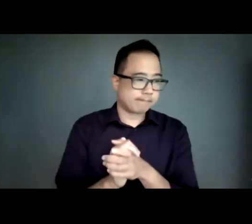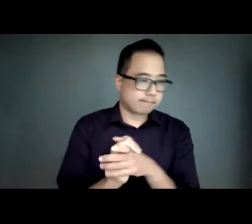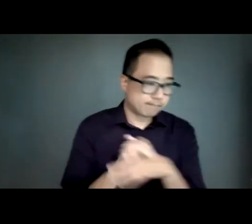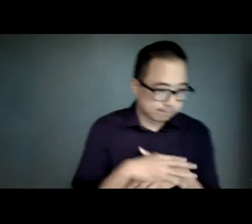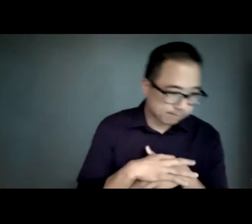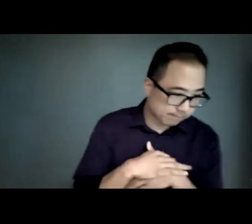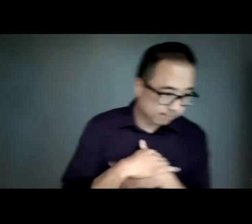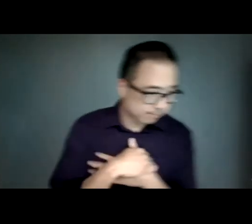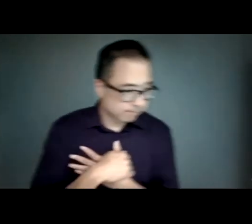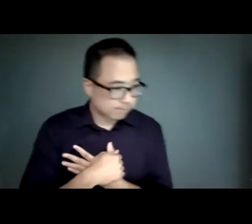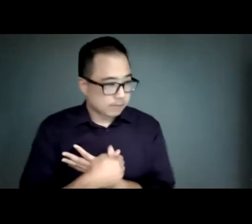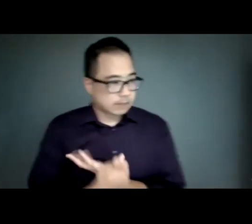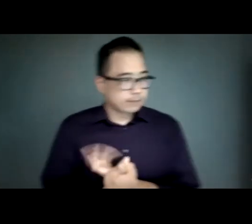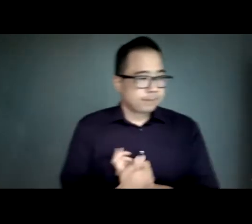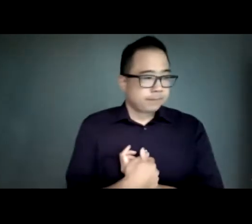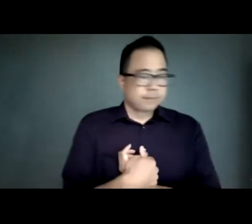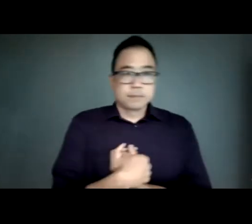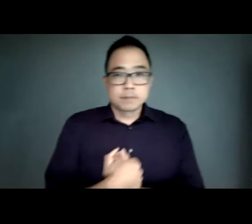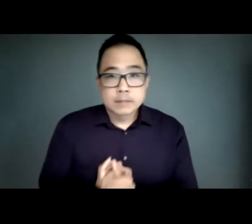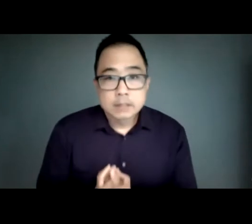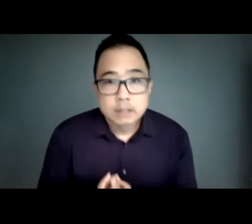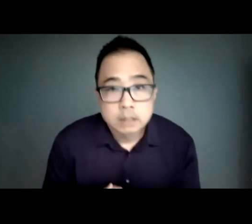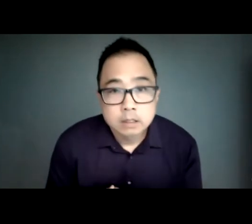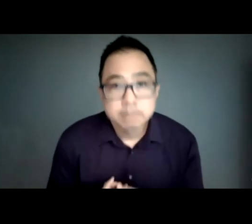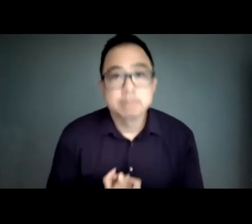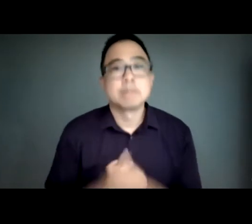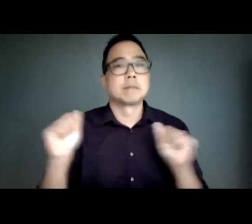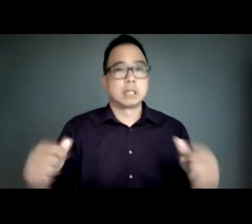If you become sick after a gathering, what should you do?